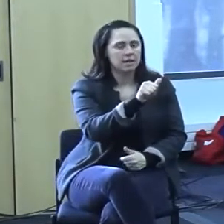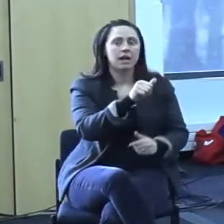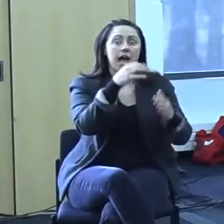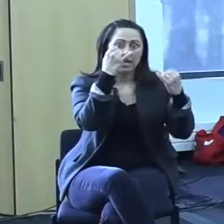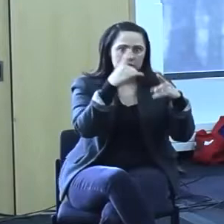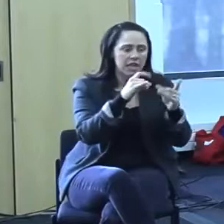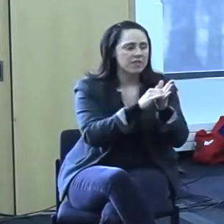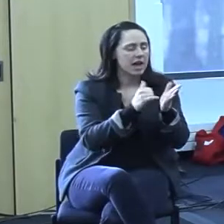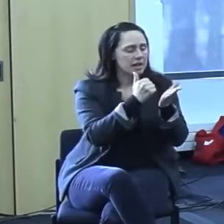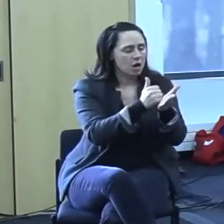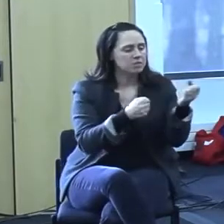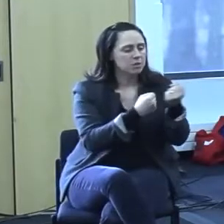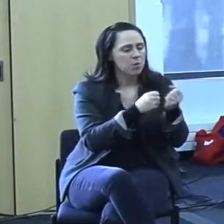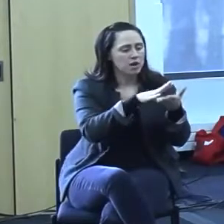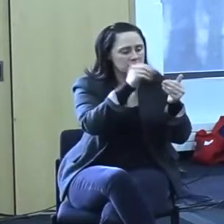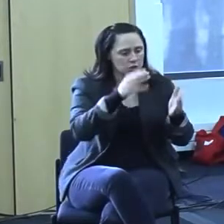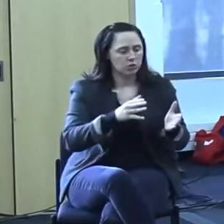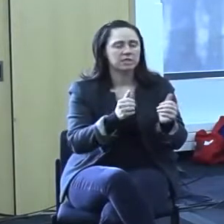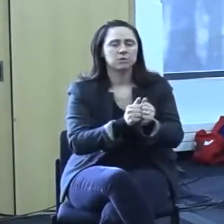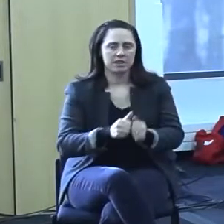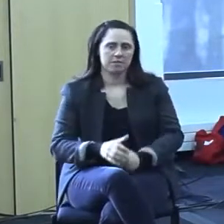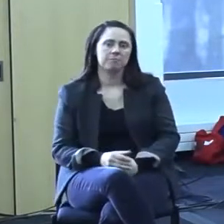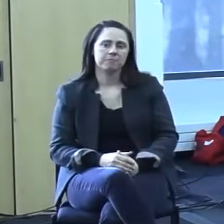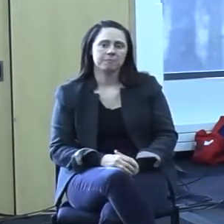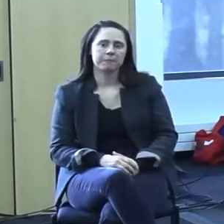educationally, helped support students with.